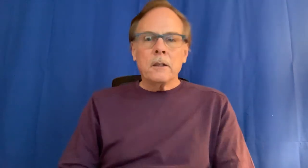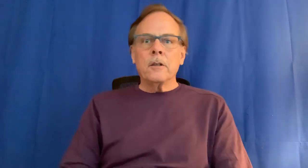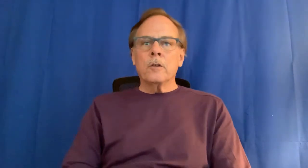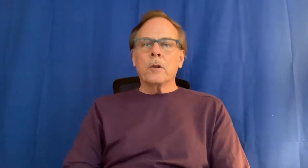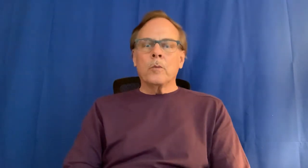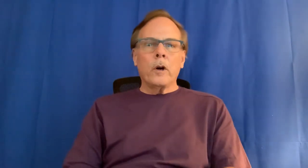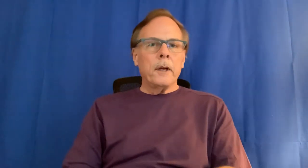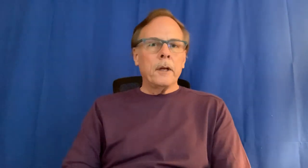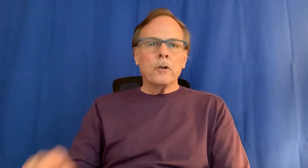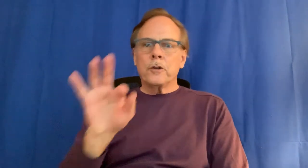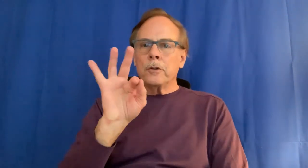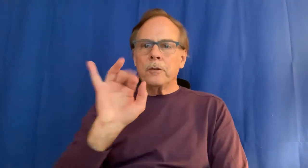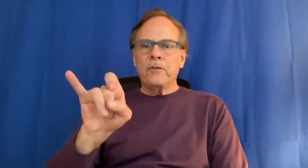either with one hand or two,